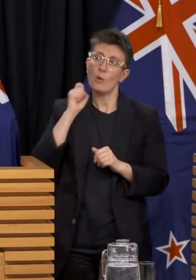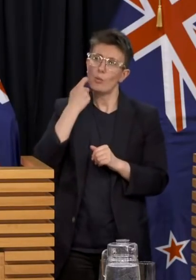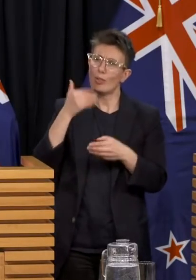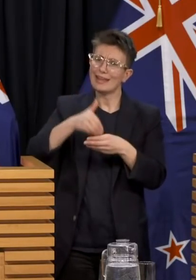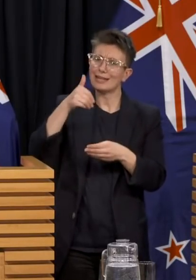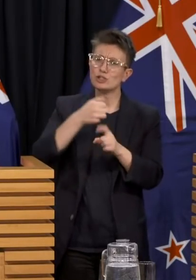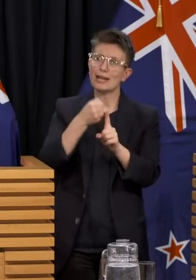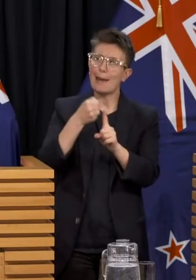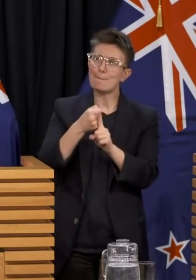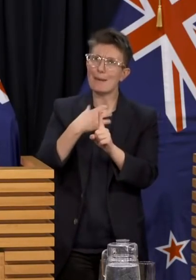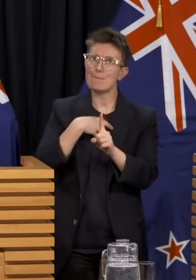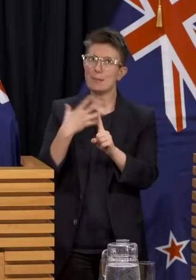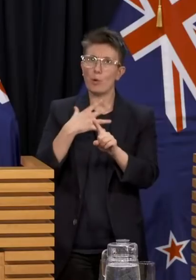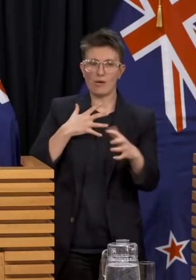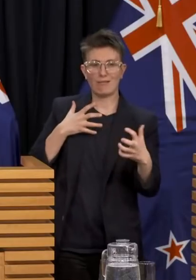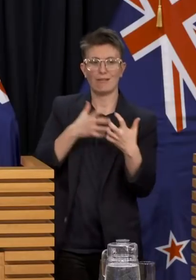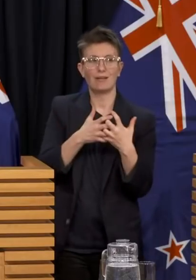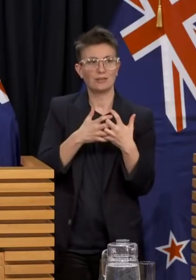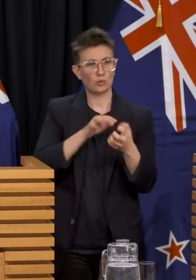don't know that I would